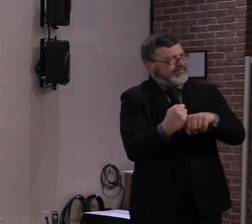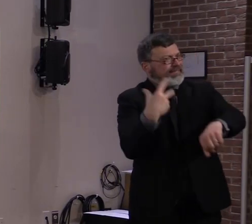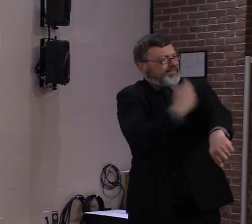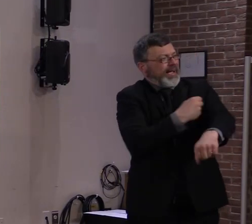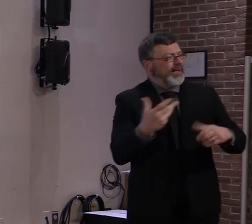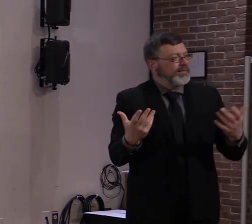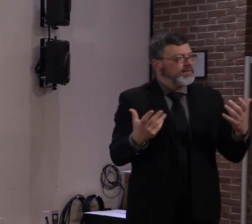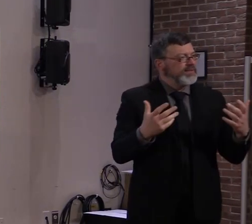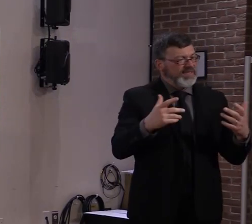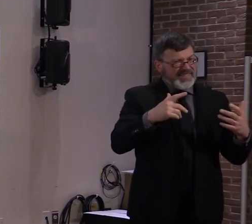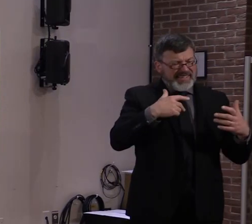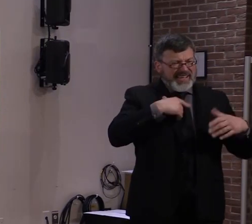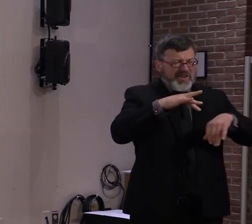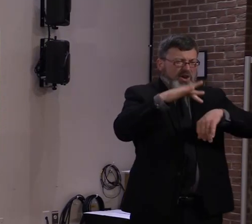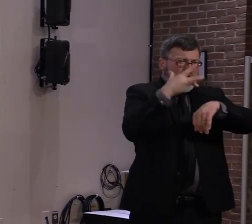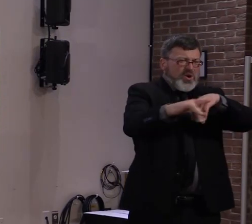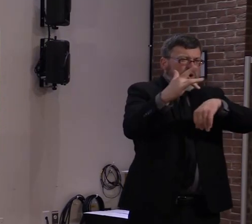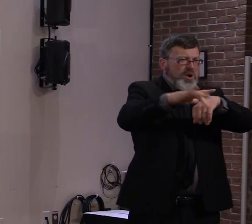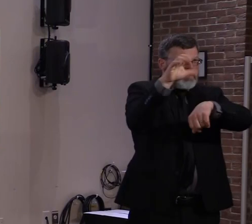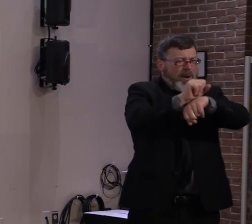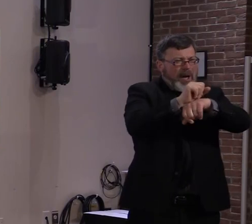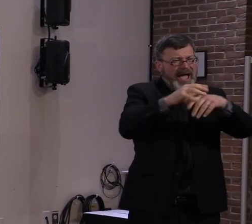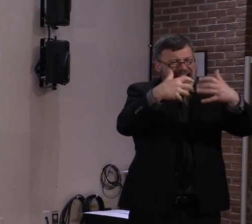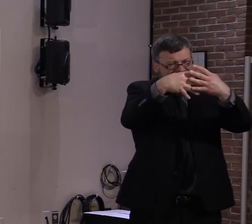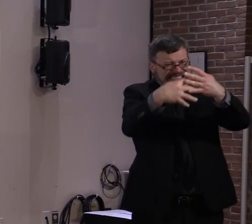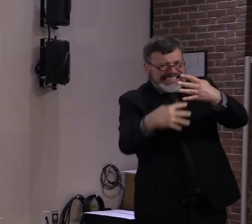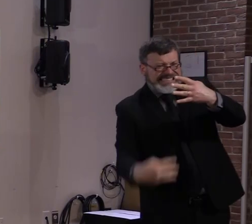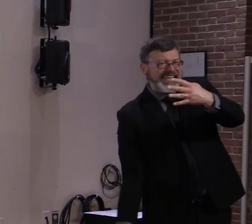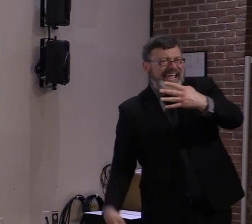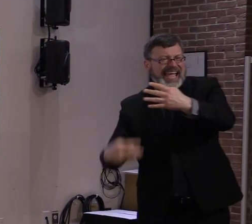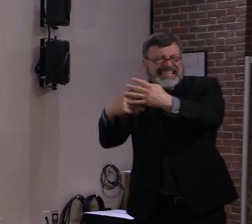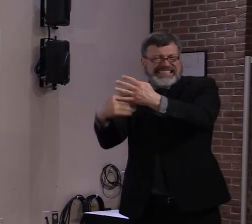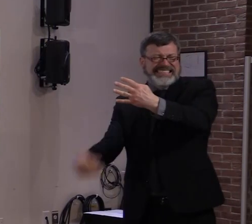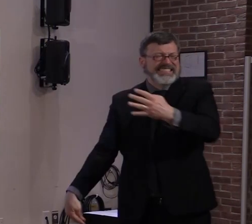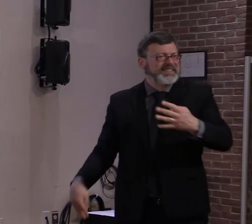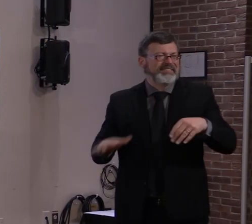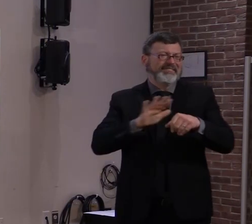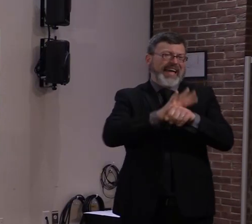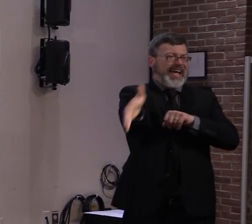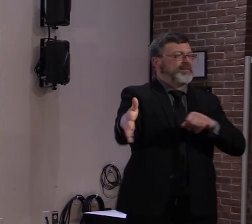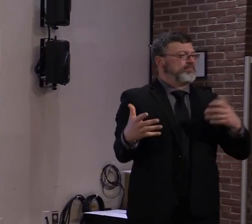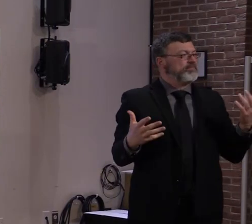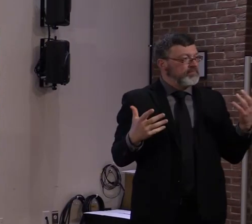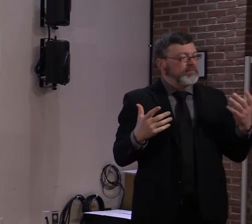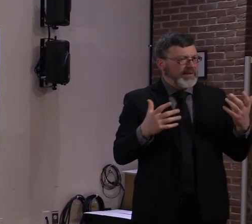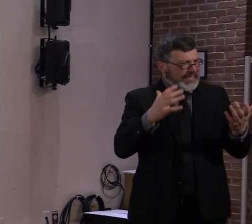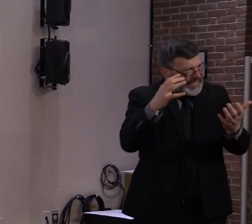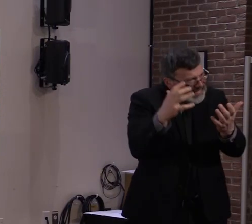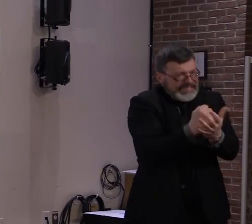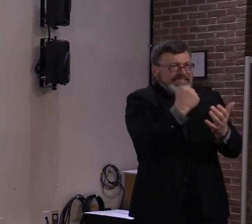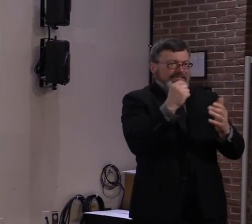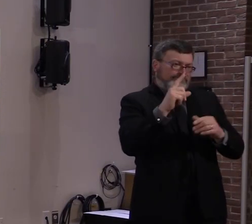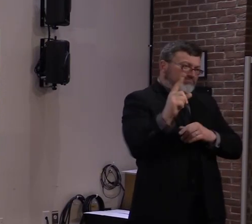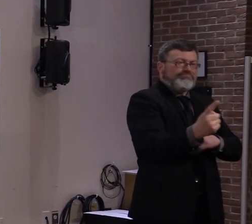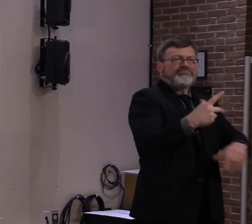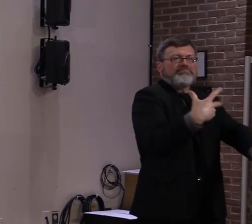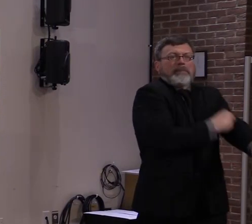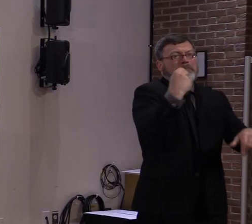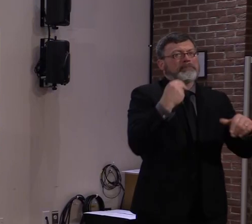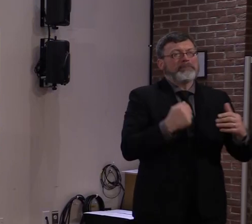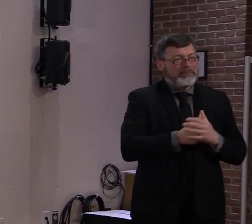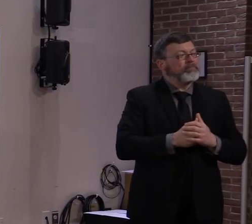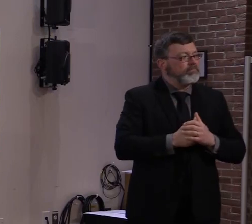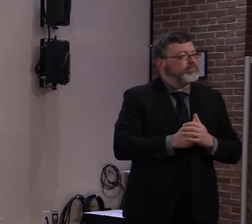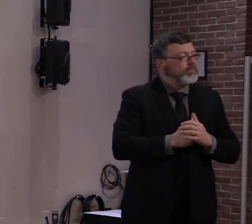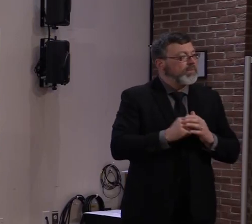plenty of opportunities to be vaccinated, so please take advantage of them. We have made great progress towards our